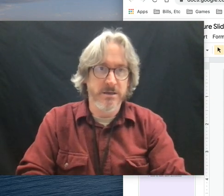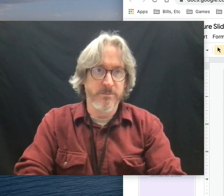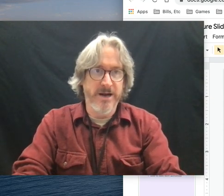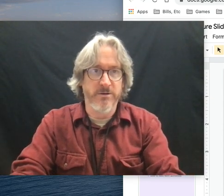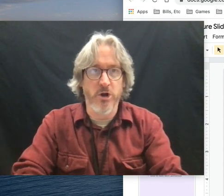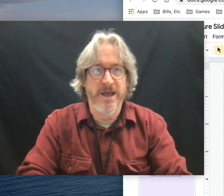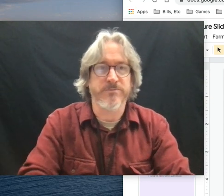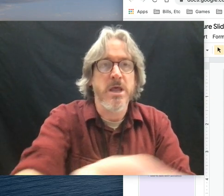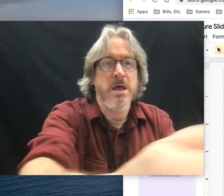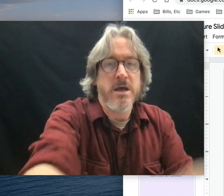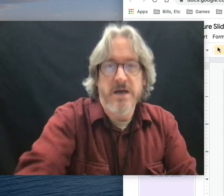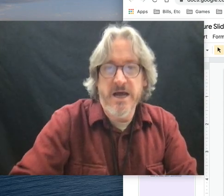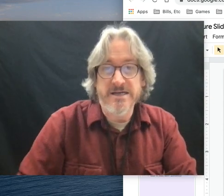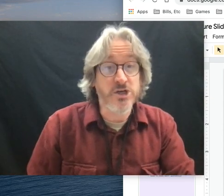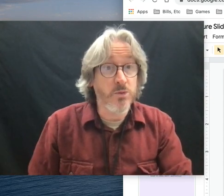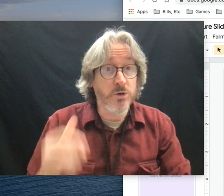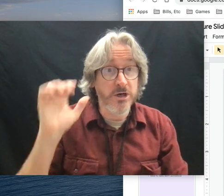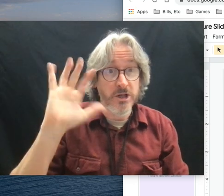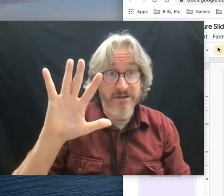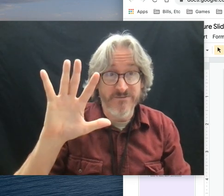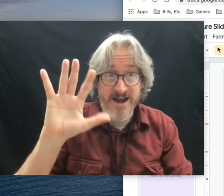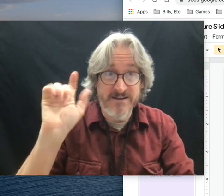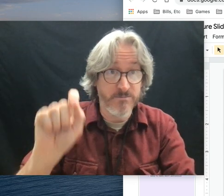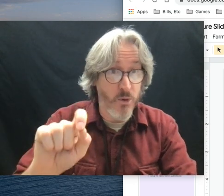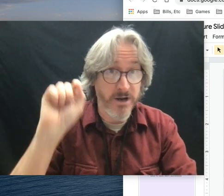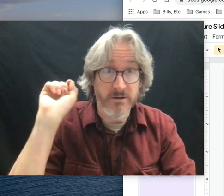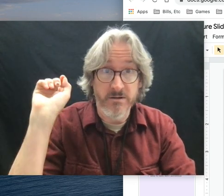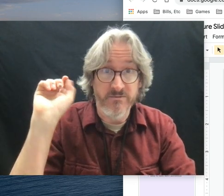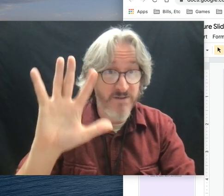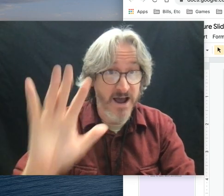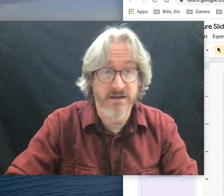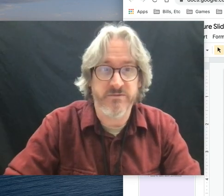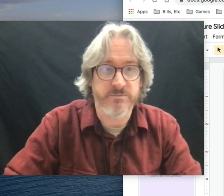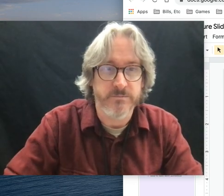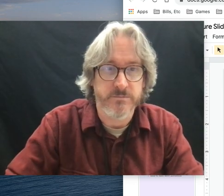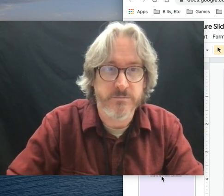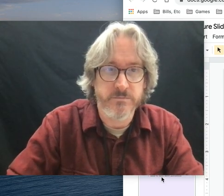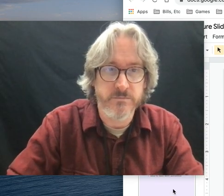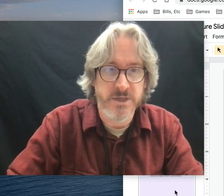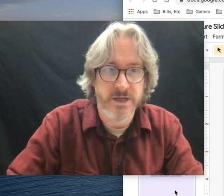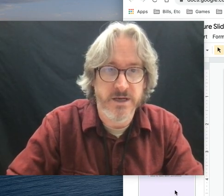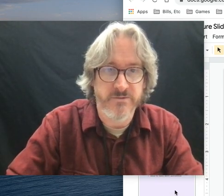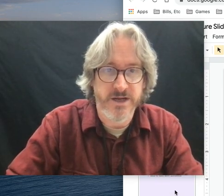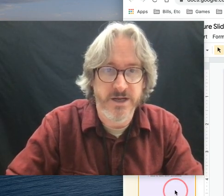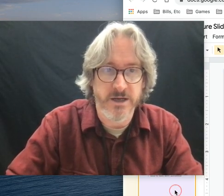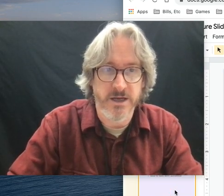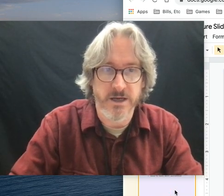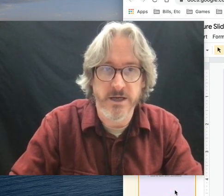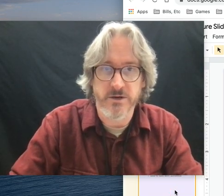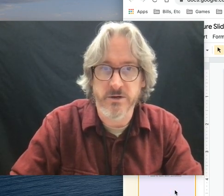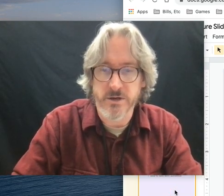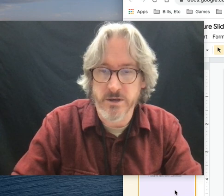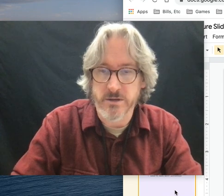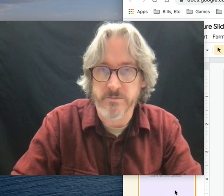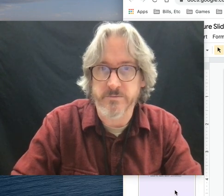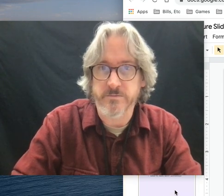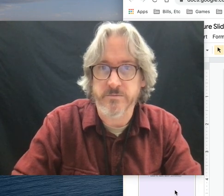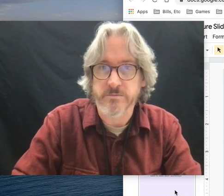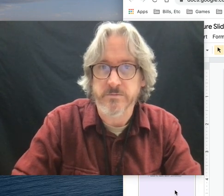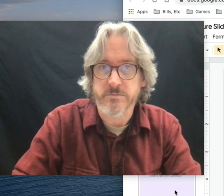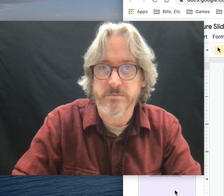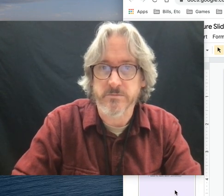for my background. Okay, so we're going to look at 5.5. And if I can get in here.